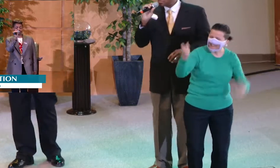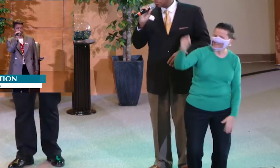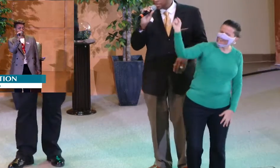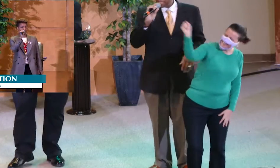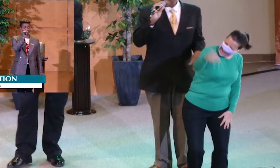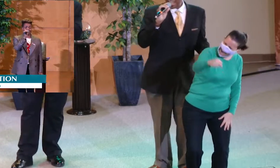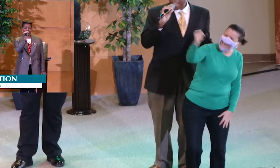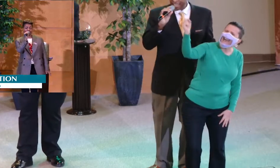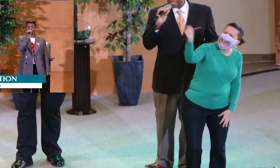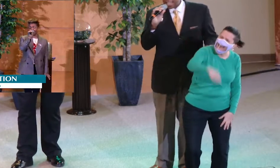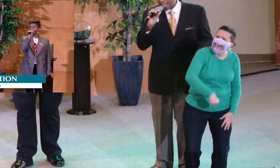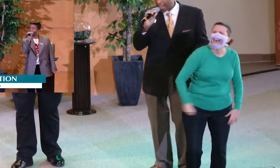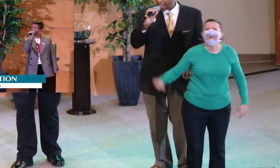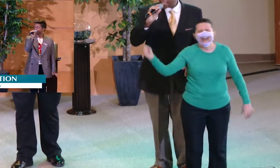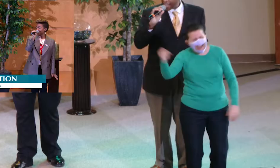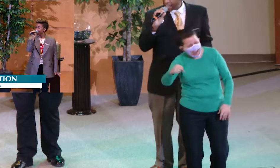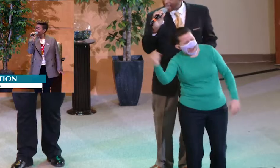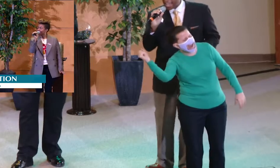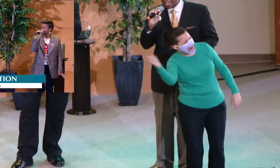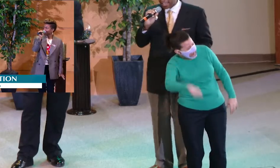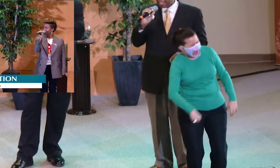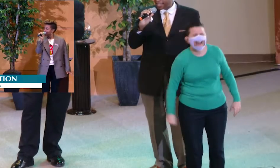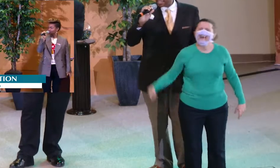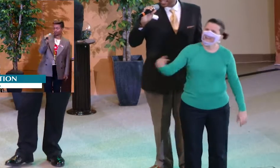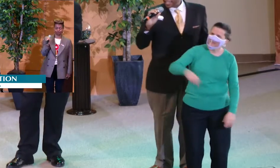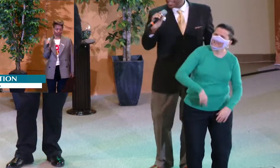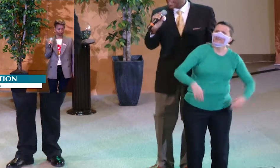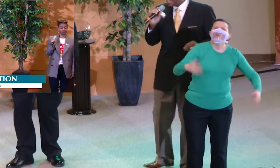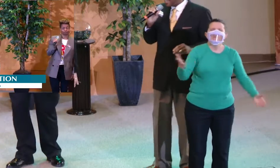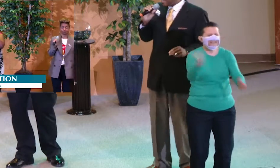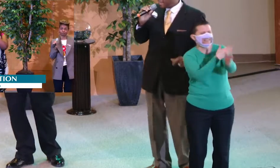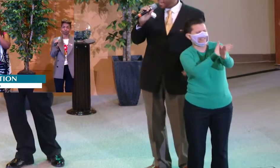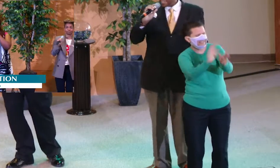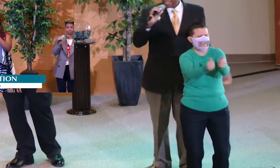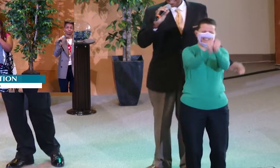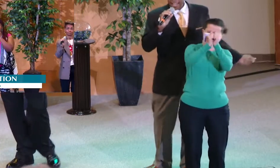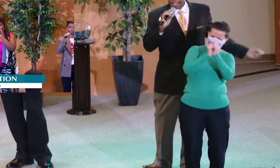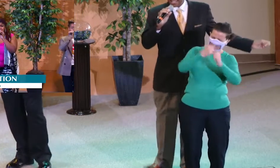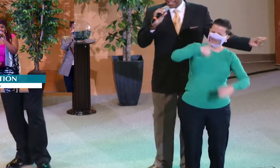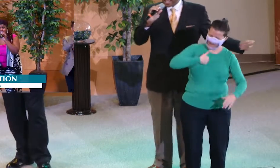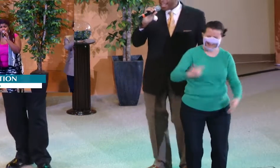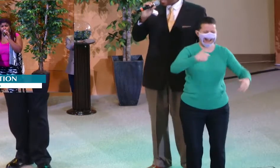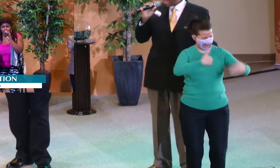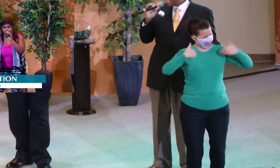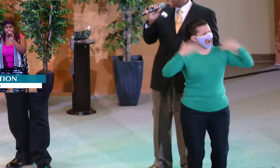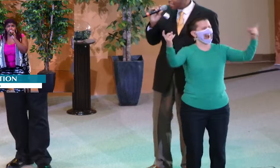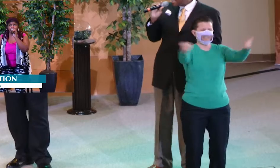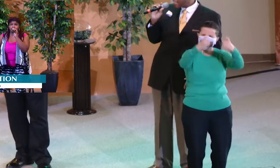the victory, yeah. Yeah, yeah, yeah, yeah, yeah, yeah. Sing it with me. I got the